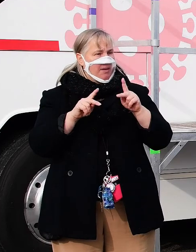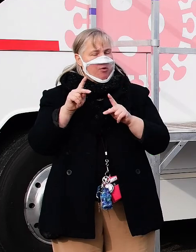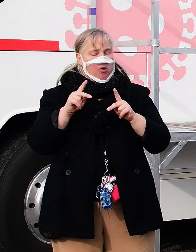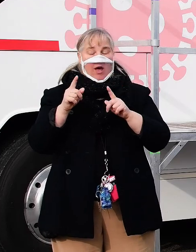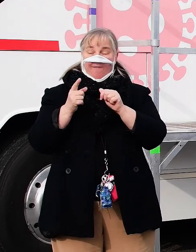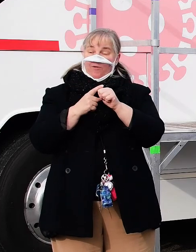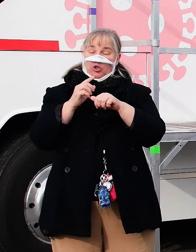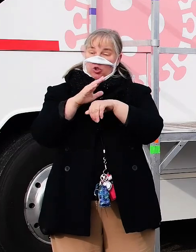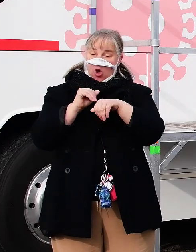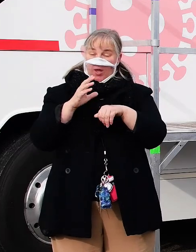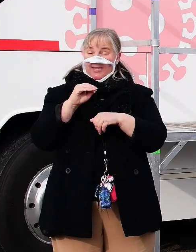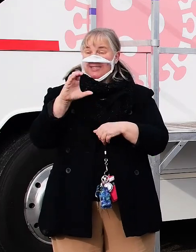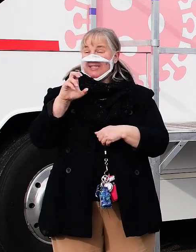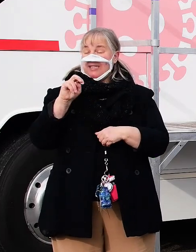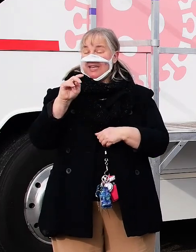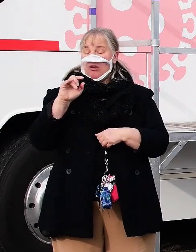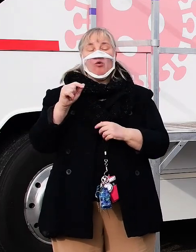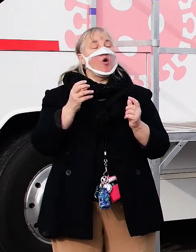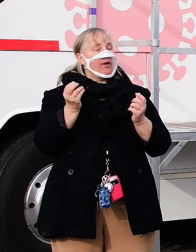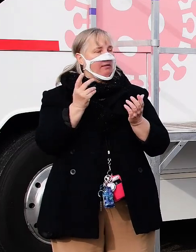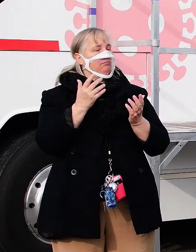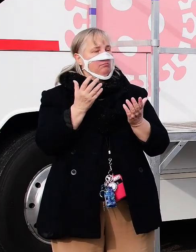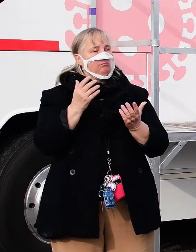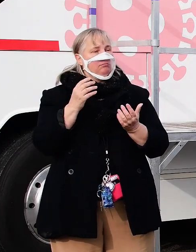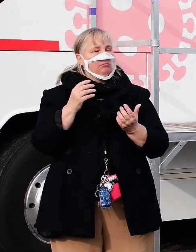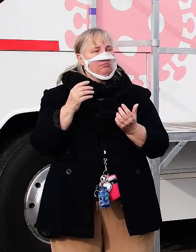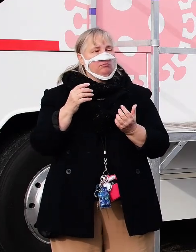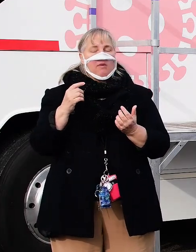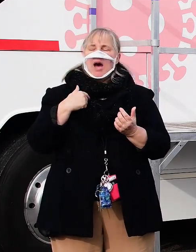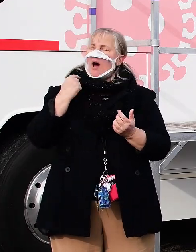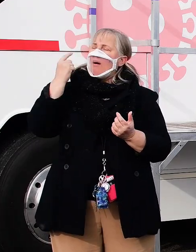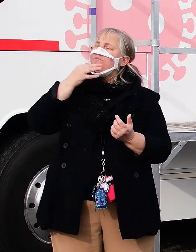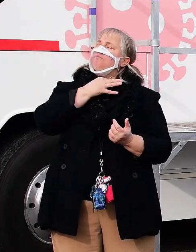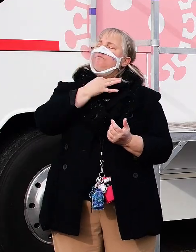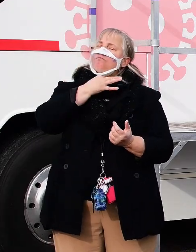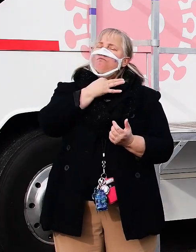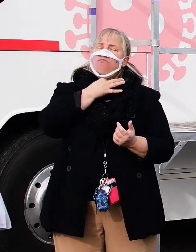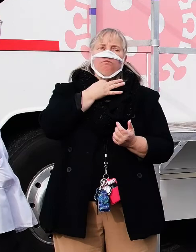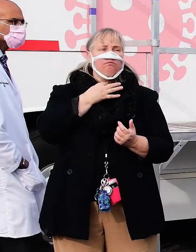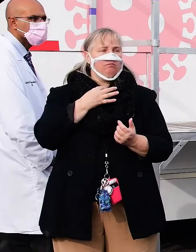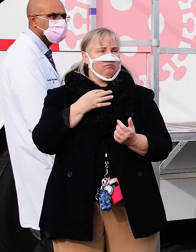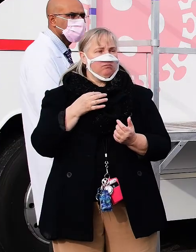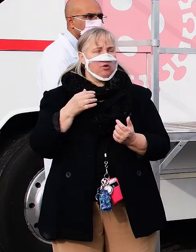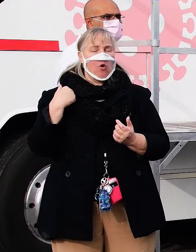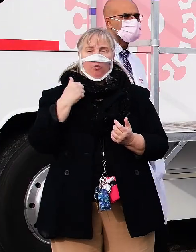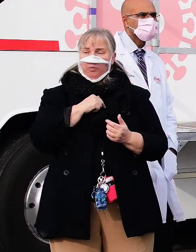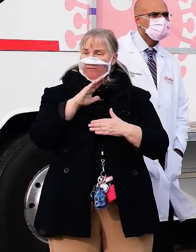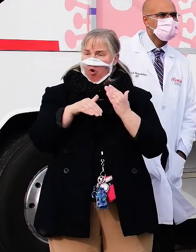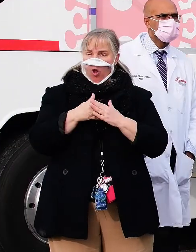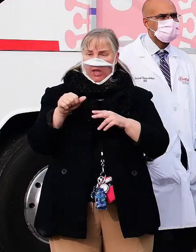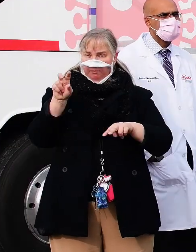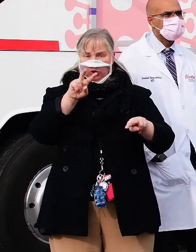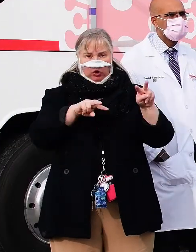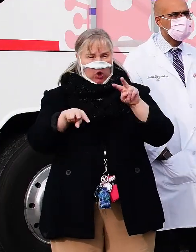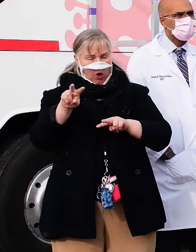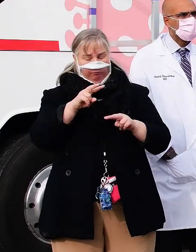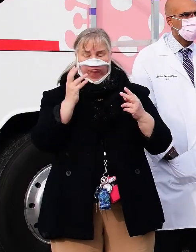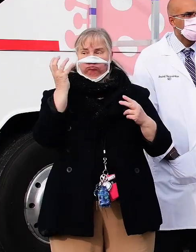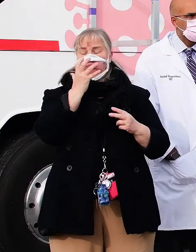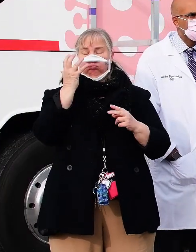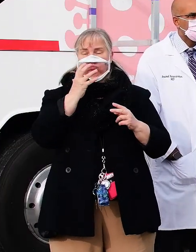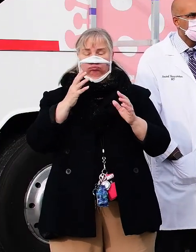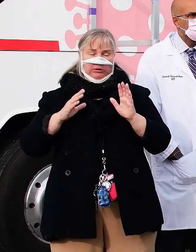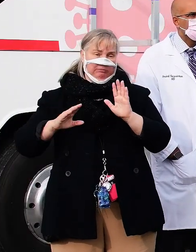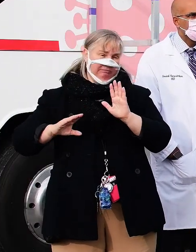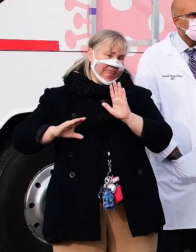Okay, this is a question to First Call and Centennial Medical Group. I'm wondering if you can, we've all observed the massive volume and